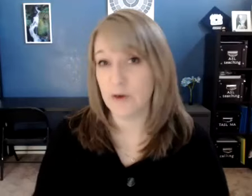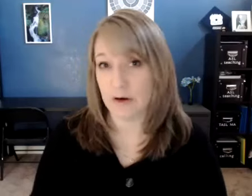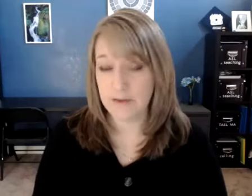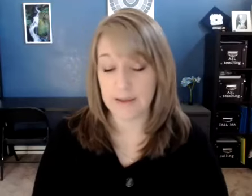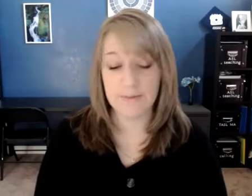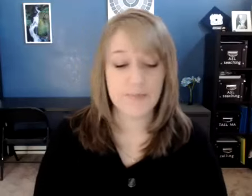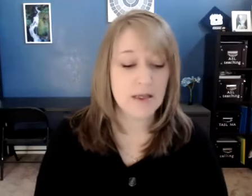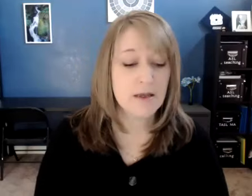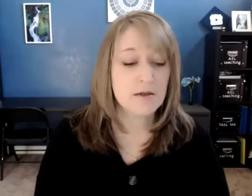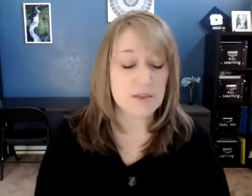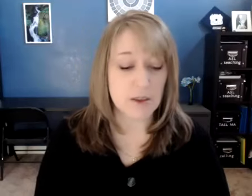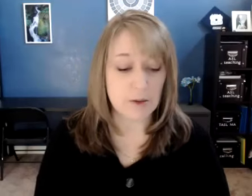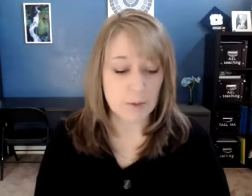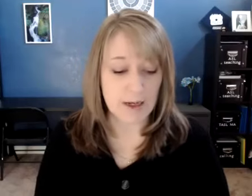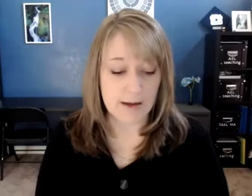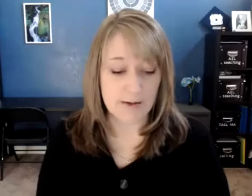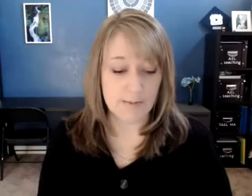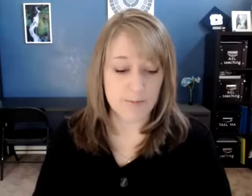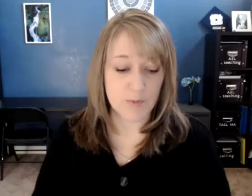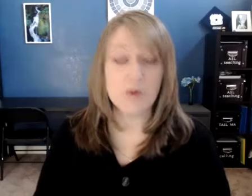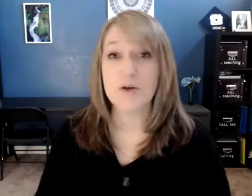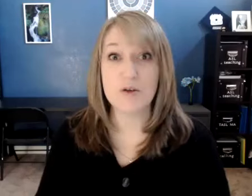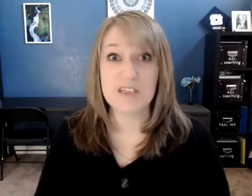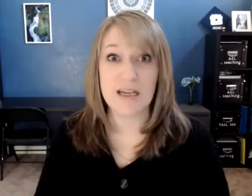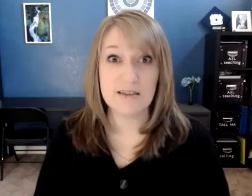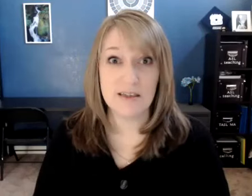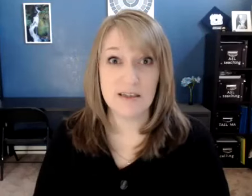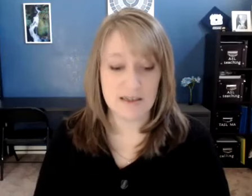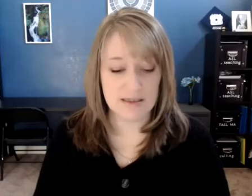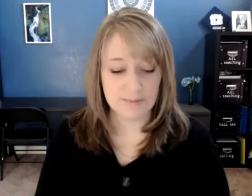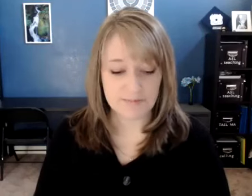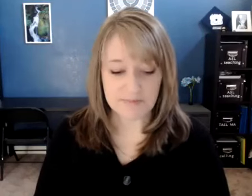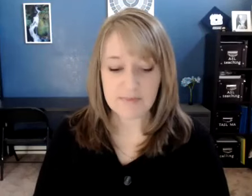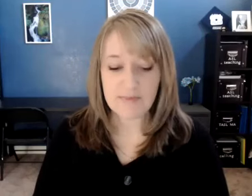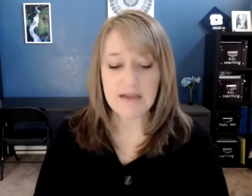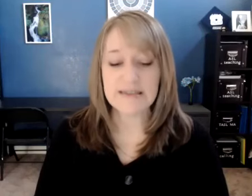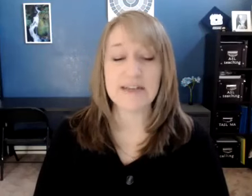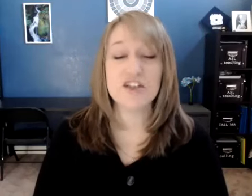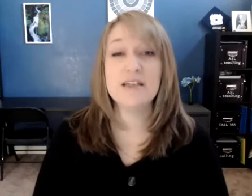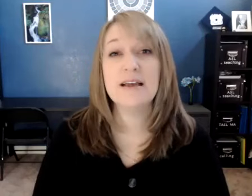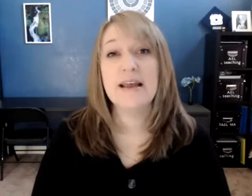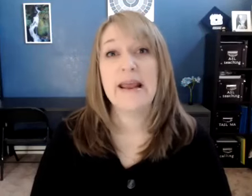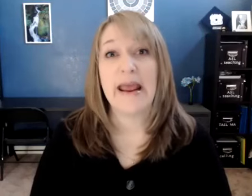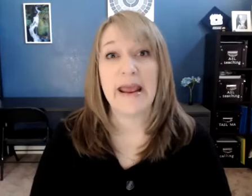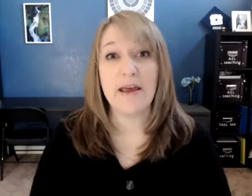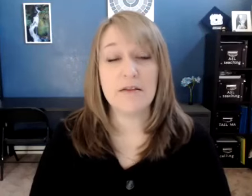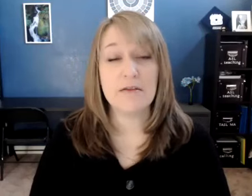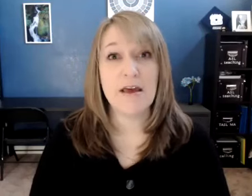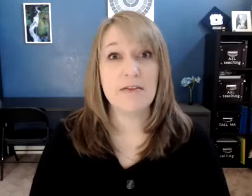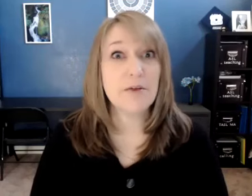hard of hearing. So we will learn those signs in this section. And then the other thing